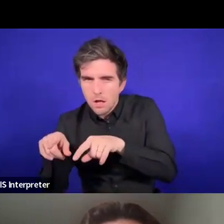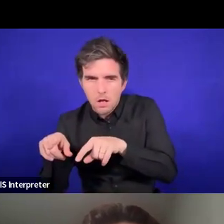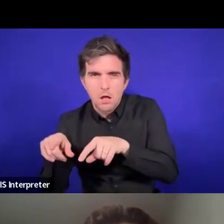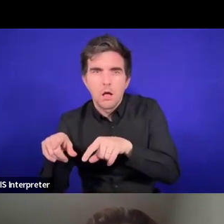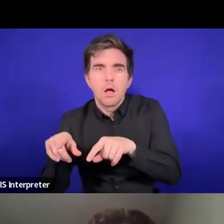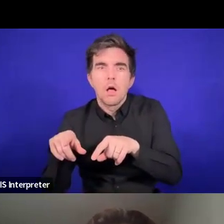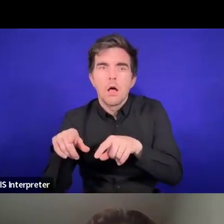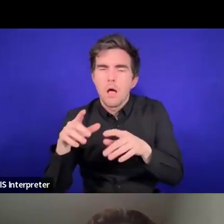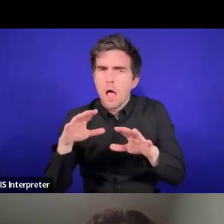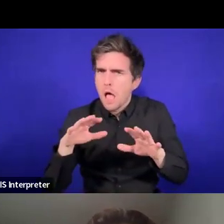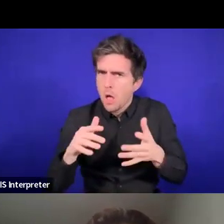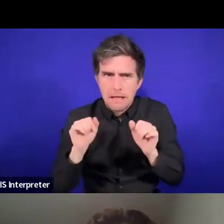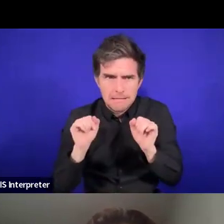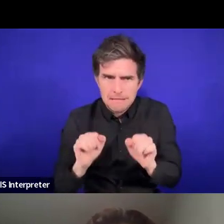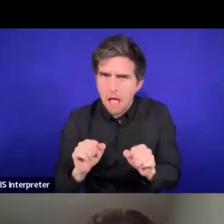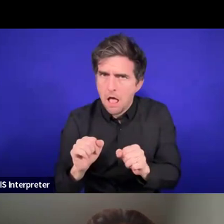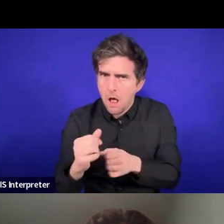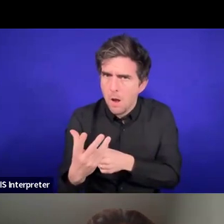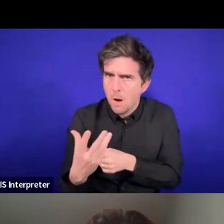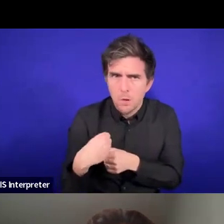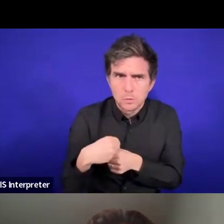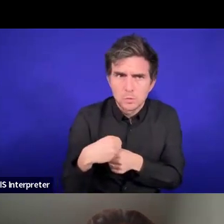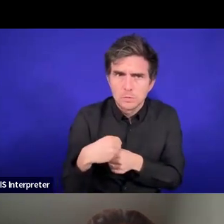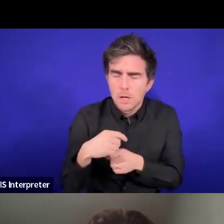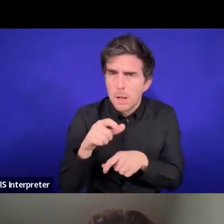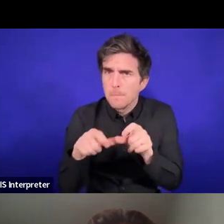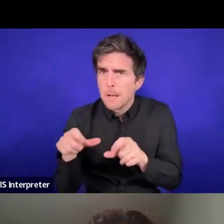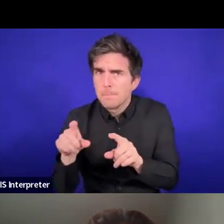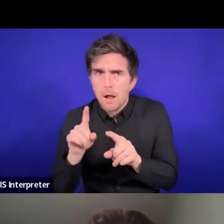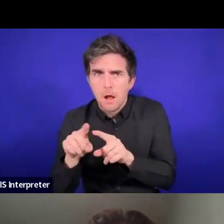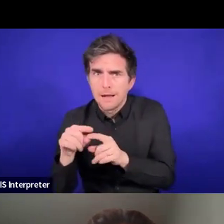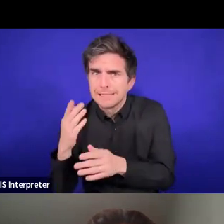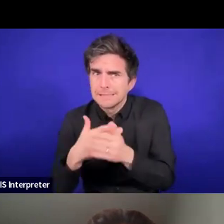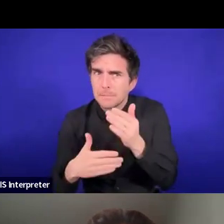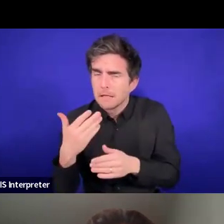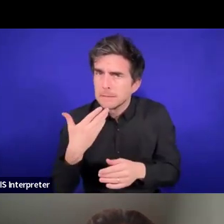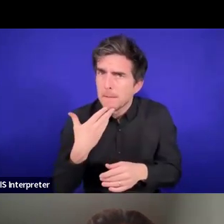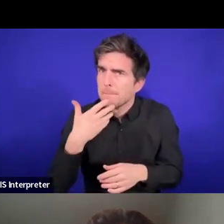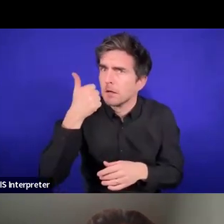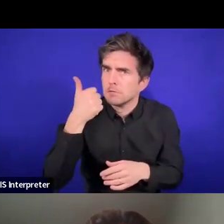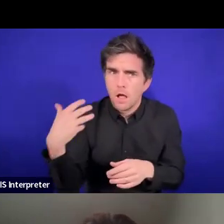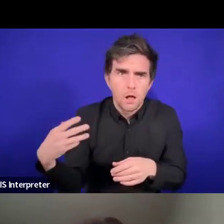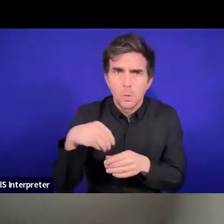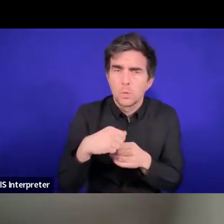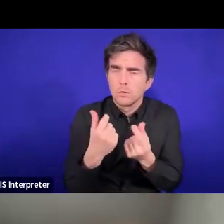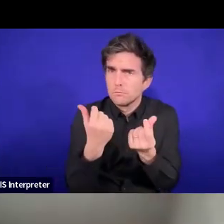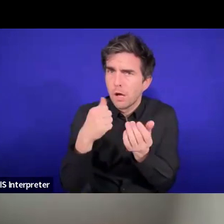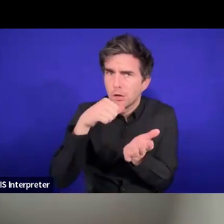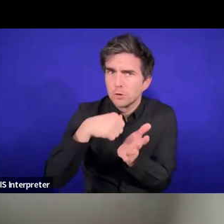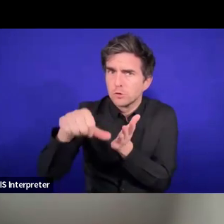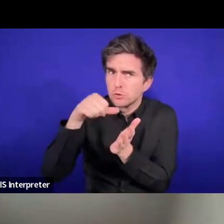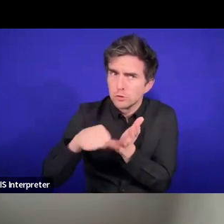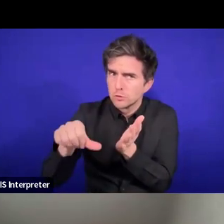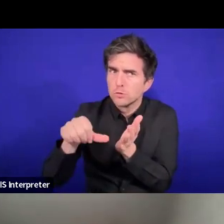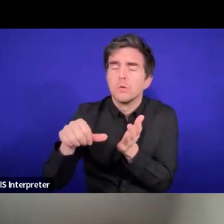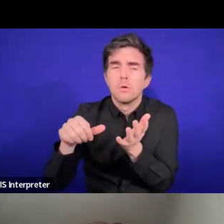into cash programming, and also how do you account for different levels of severity of disability when you're doing that, which